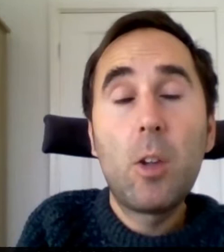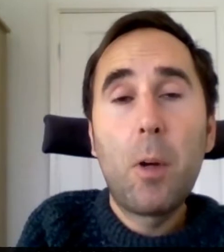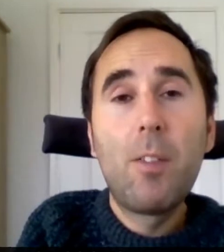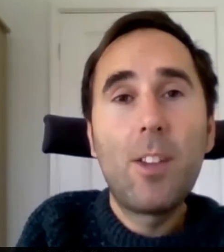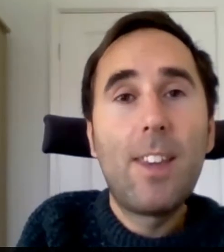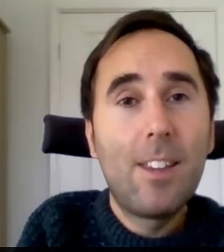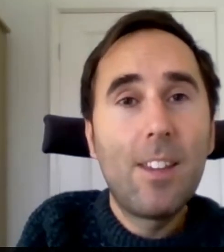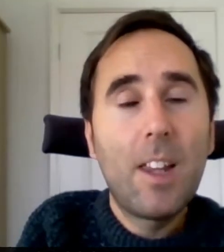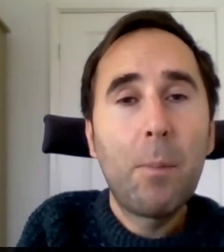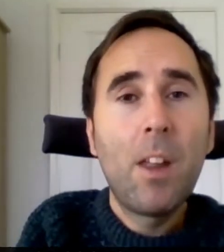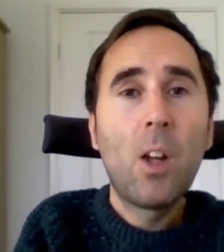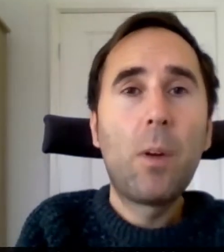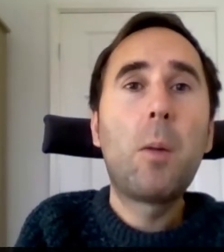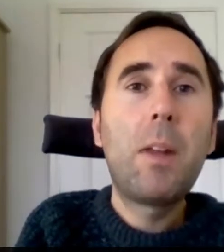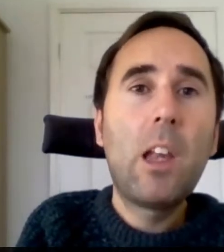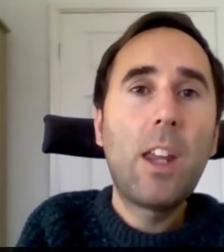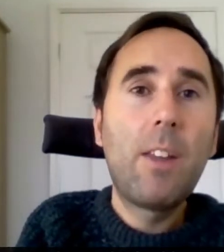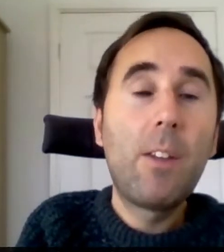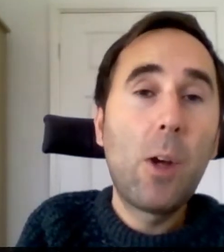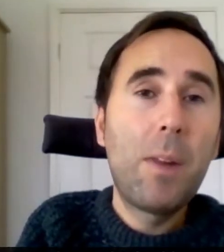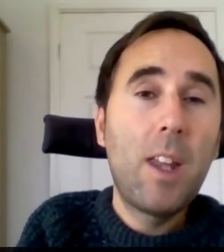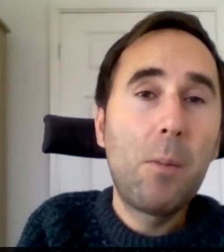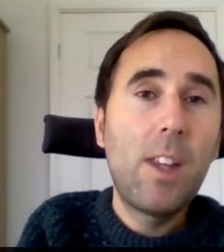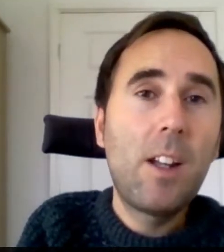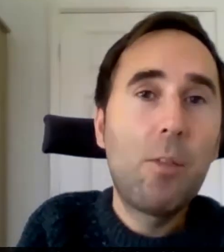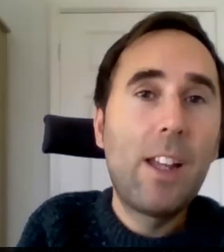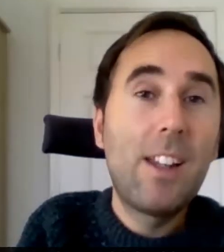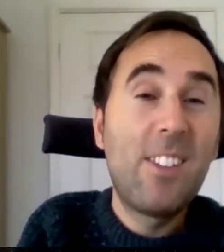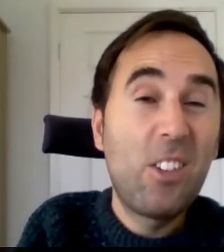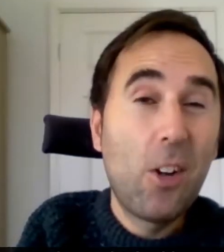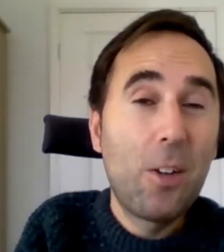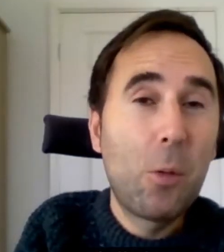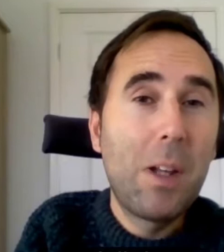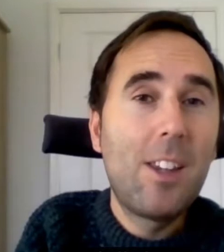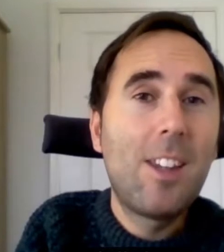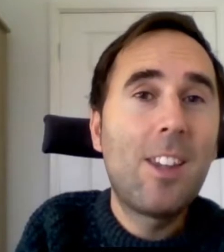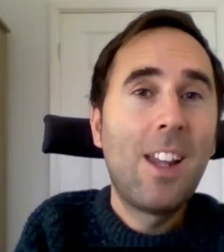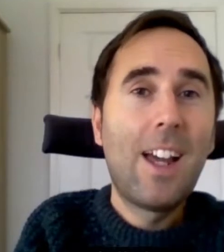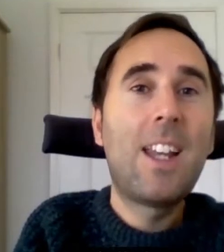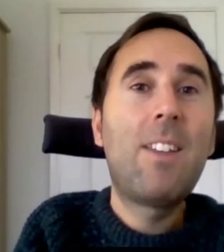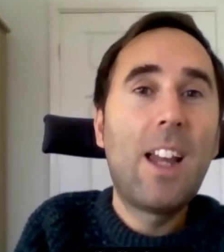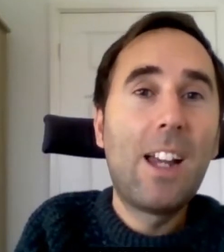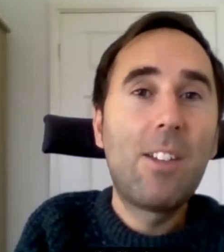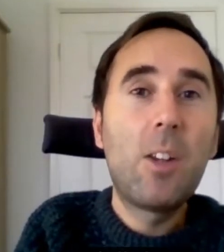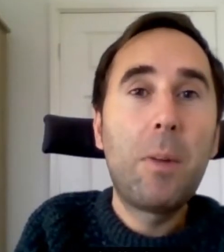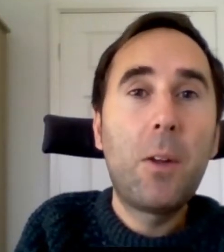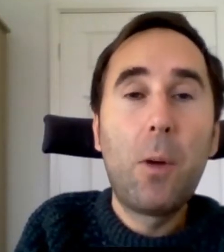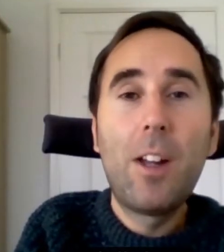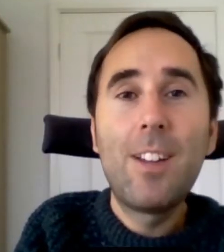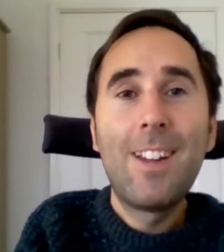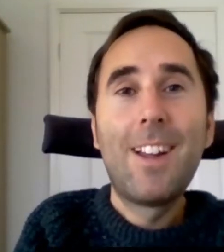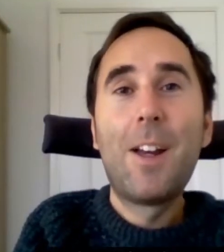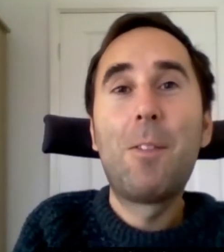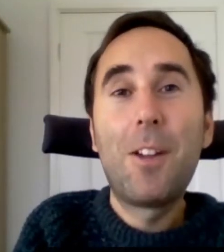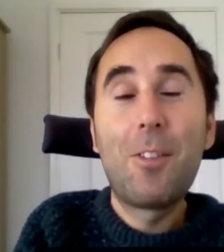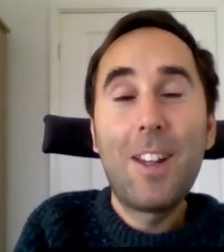fits as part of his identity. We're going to be looking at the time that he emceed an event in the Shard of all places, and he didn't actually speak a